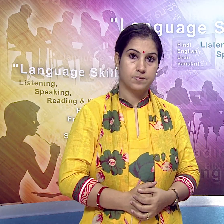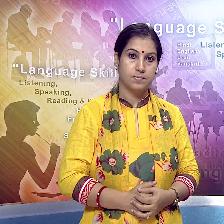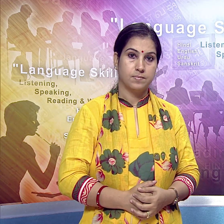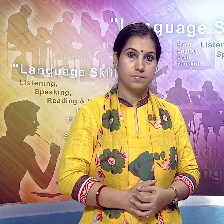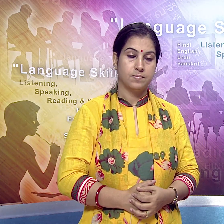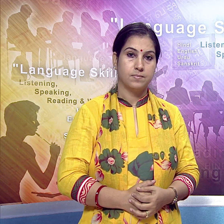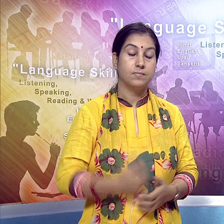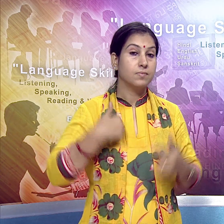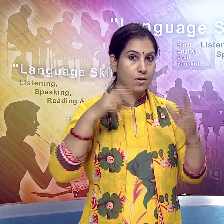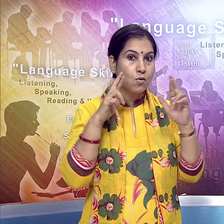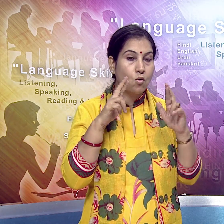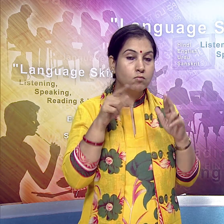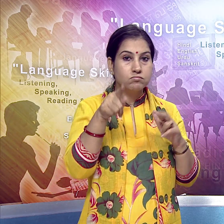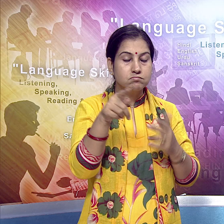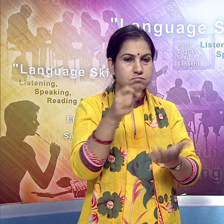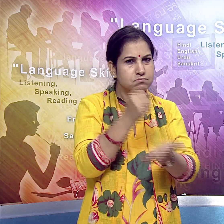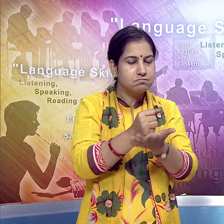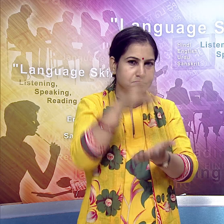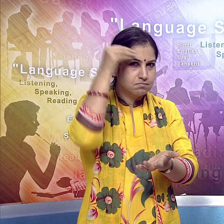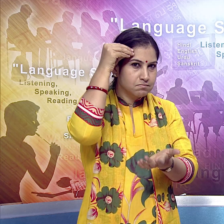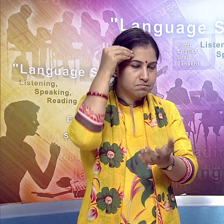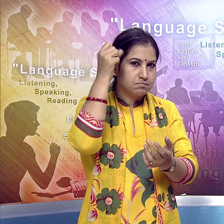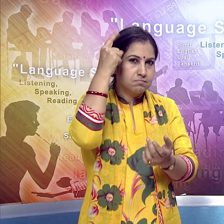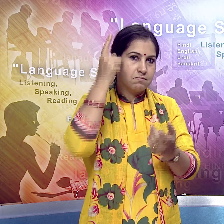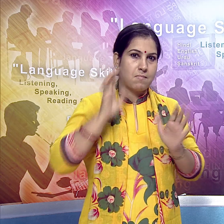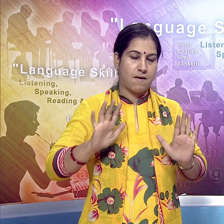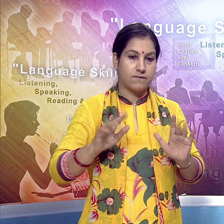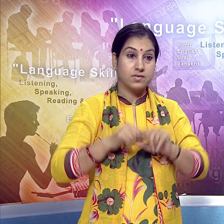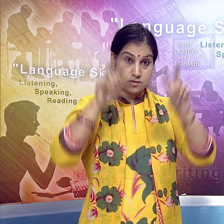I hope you must have understood this topic well.